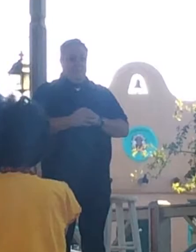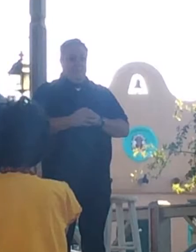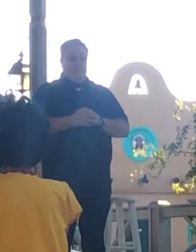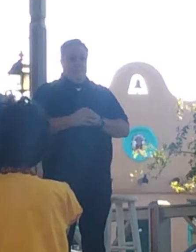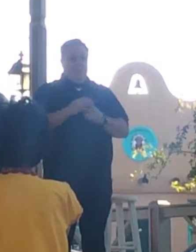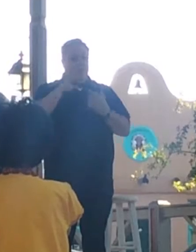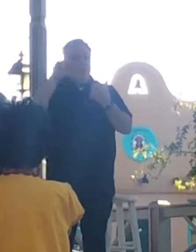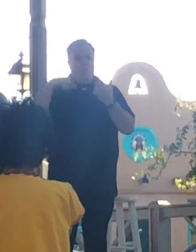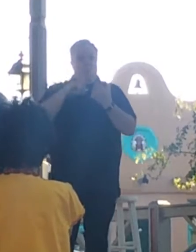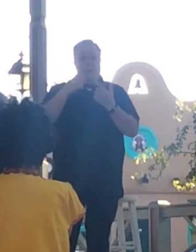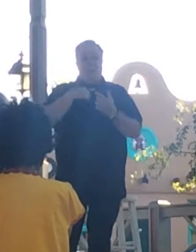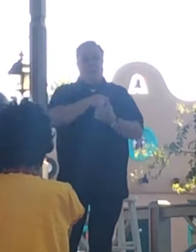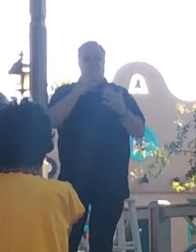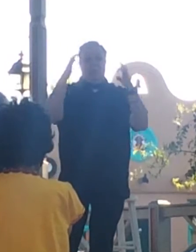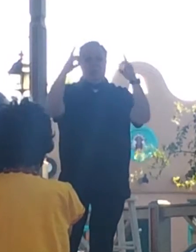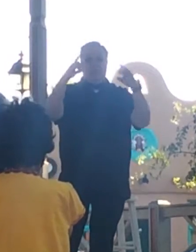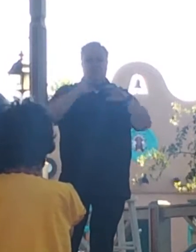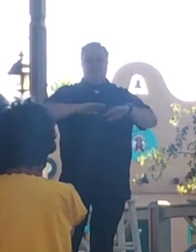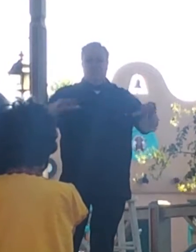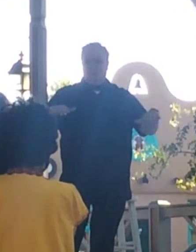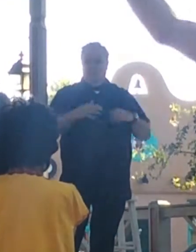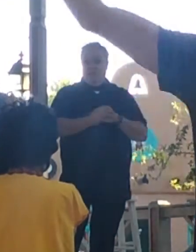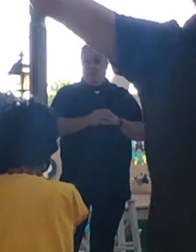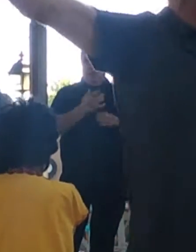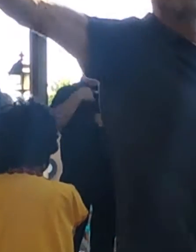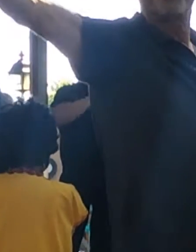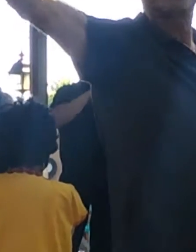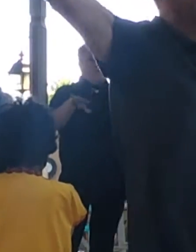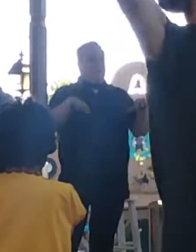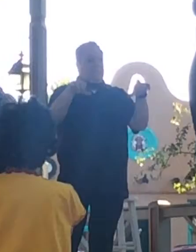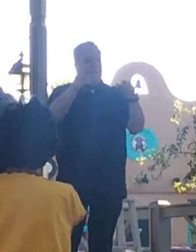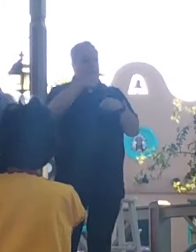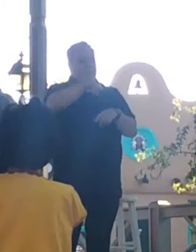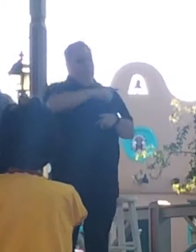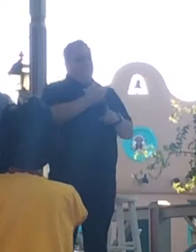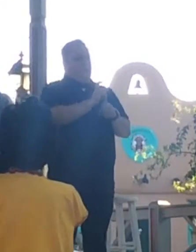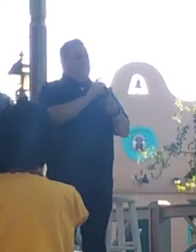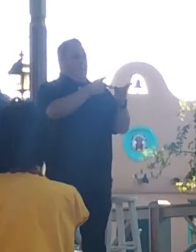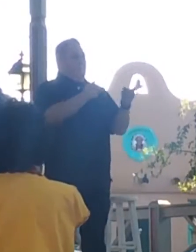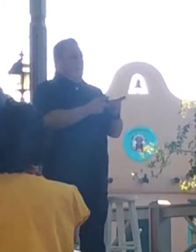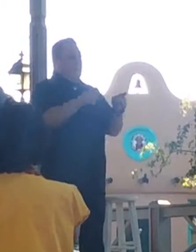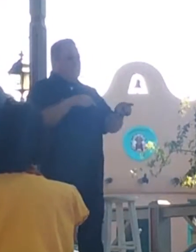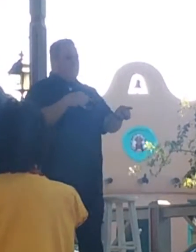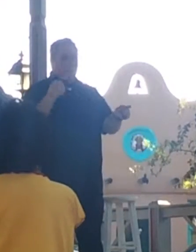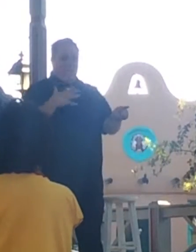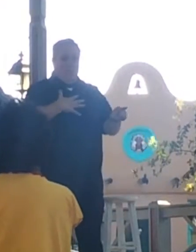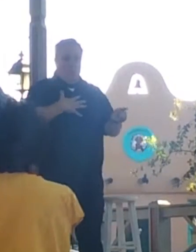And when we educate our children, we're taking them from a place of fear